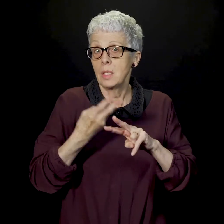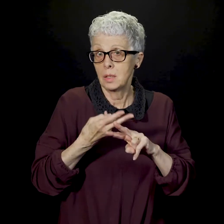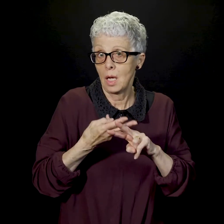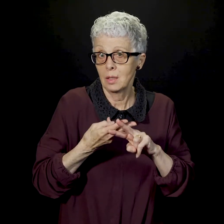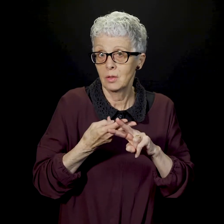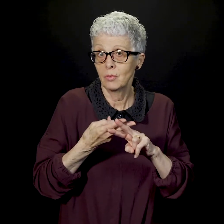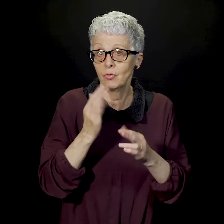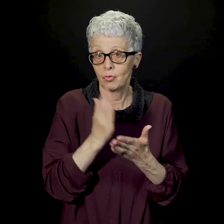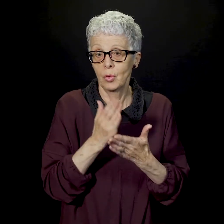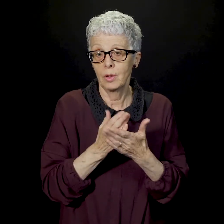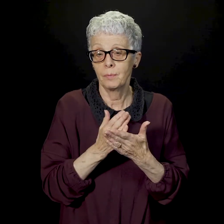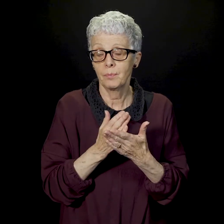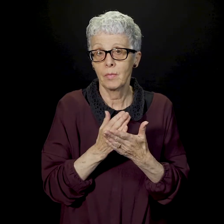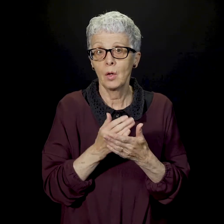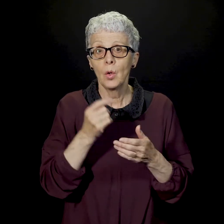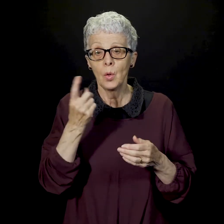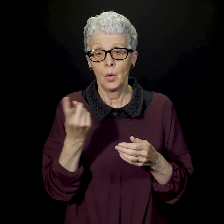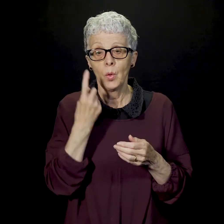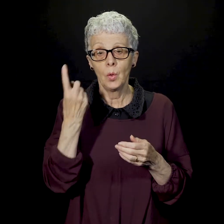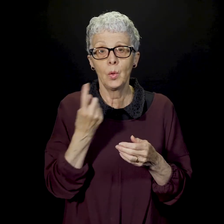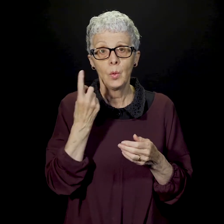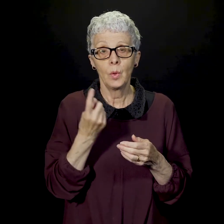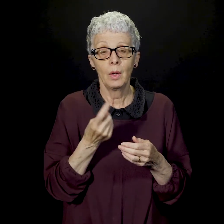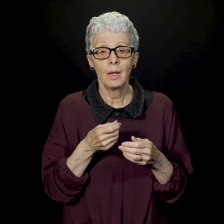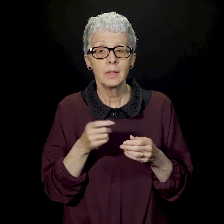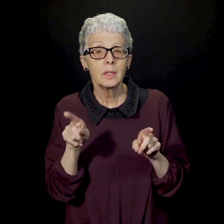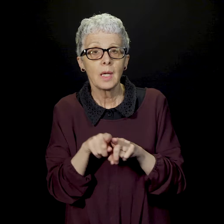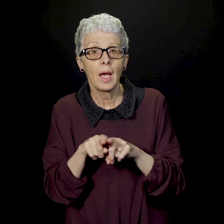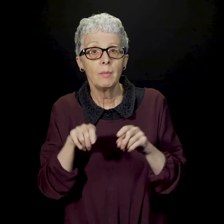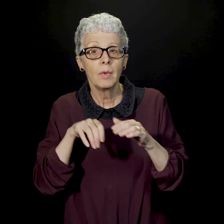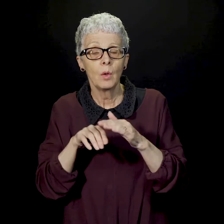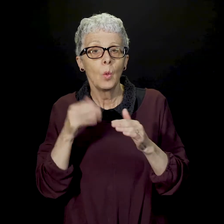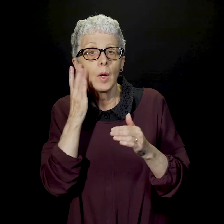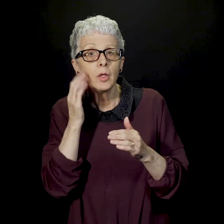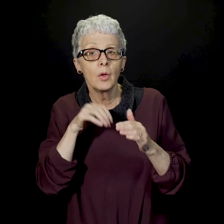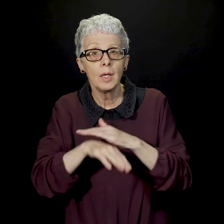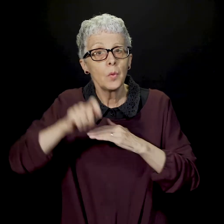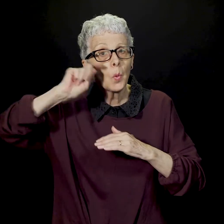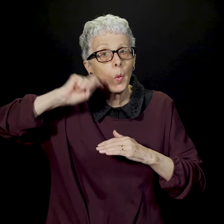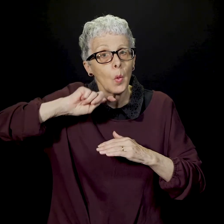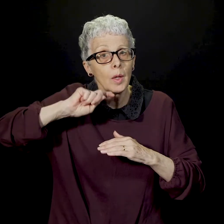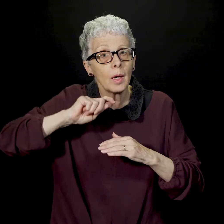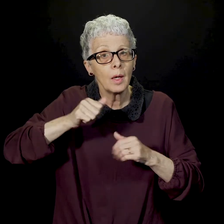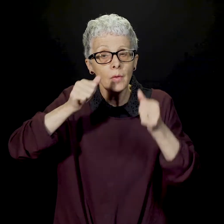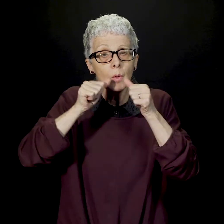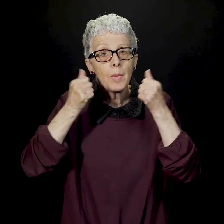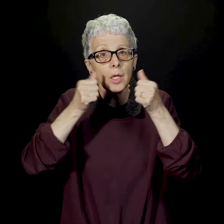current. Who's vulnerable to the drift? Each and every one of us. Each and every one